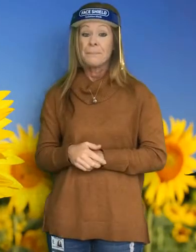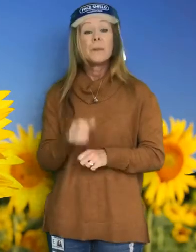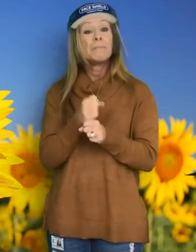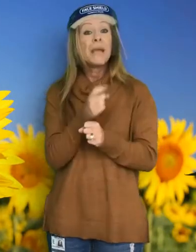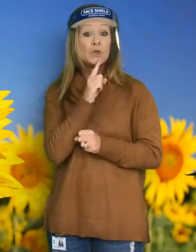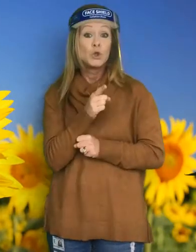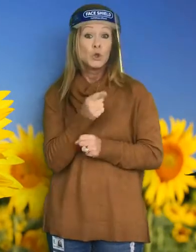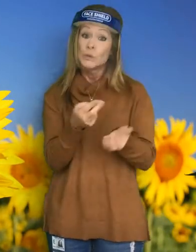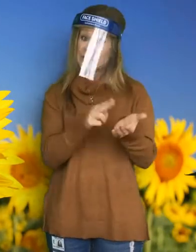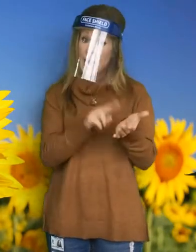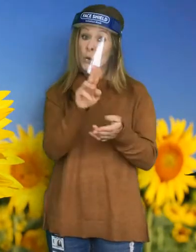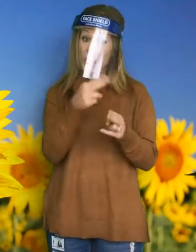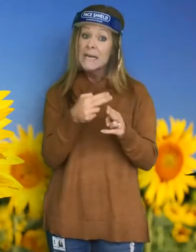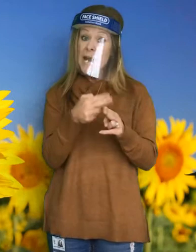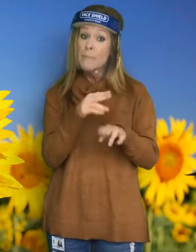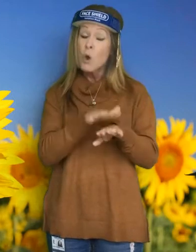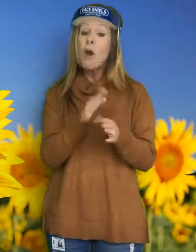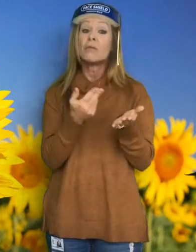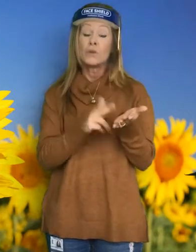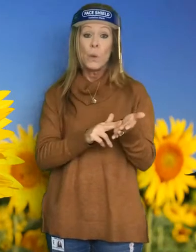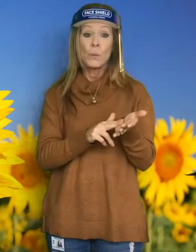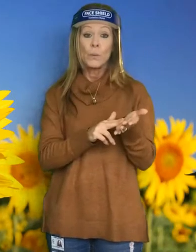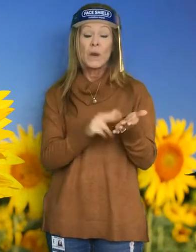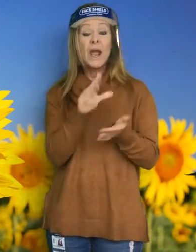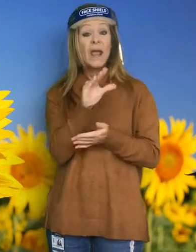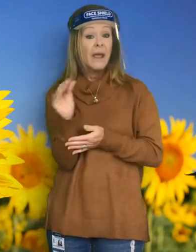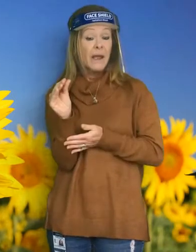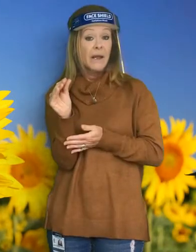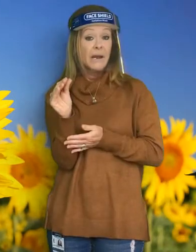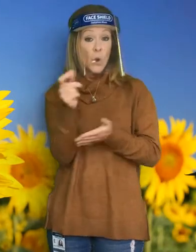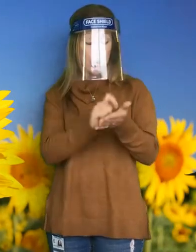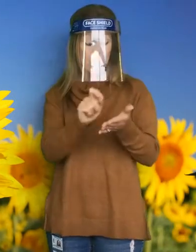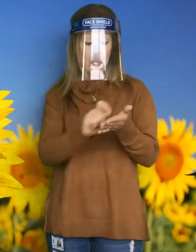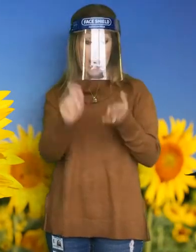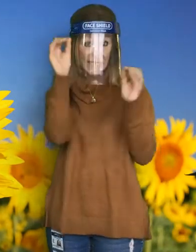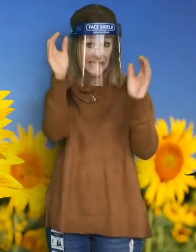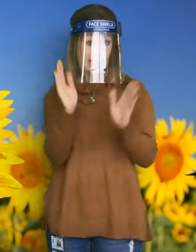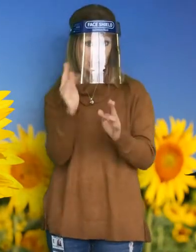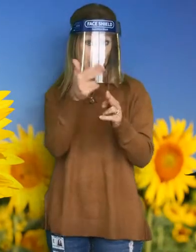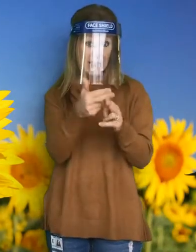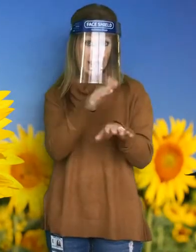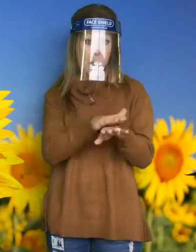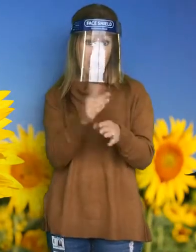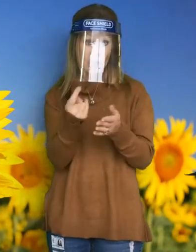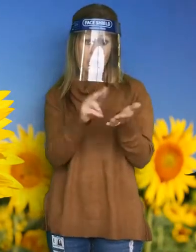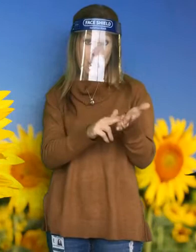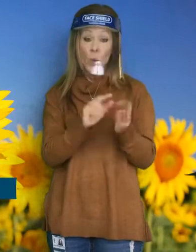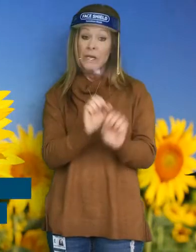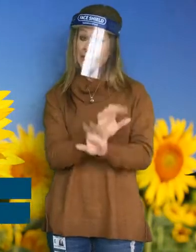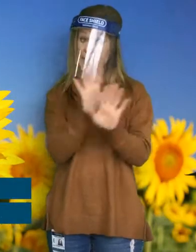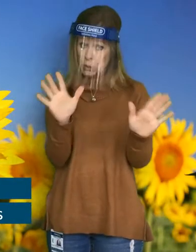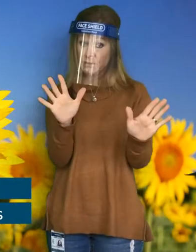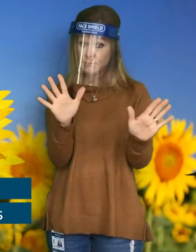Make sure you sign your name on the note and write the teacher's name on the note